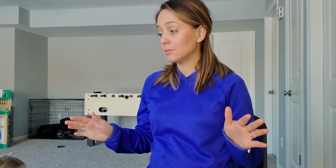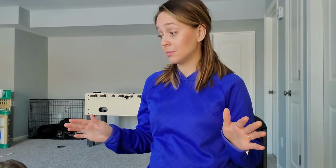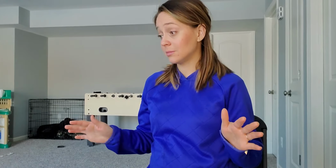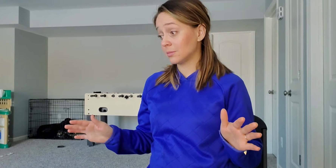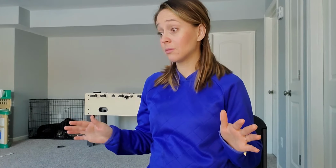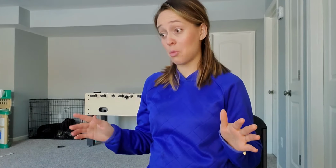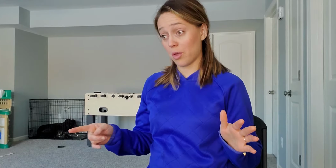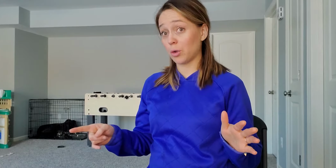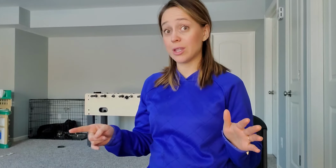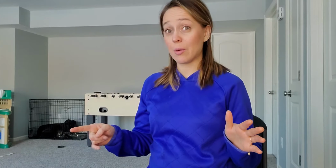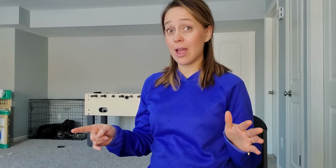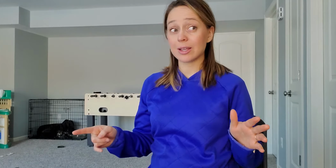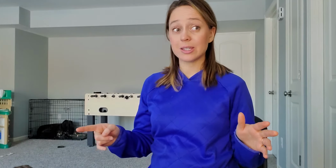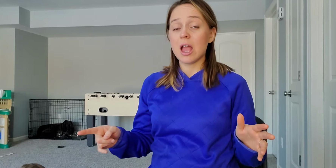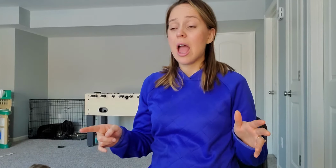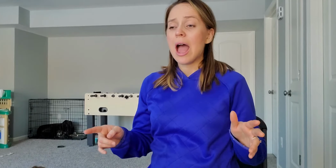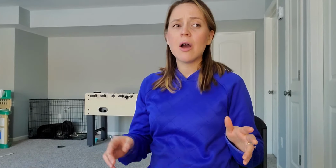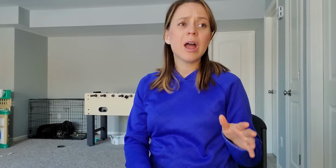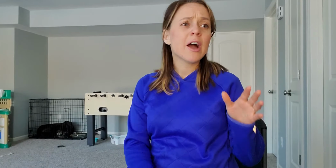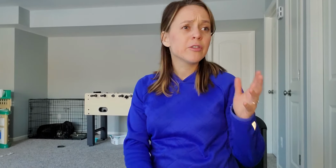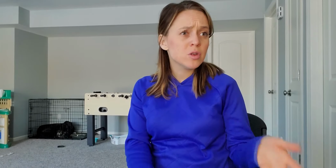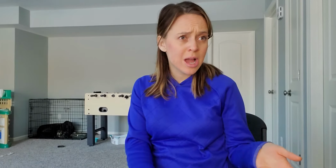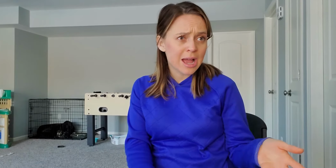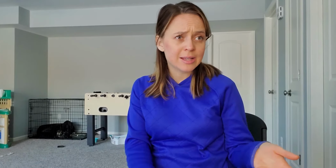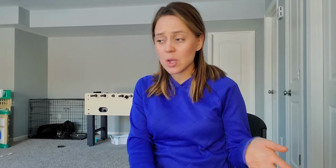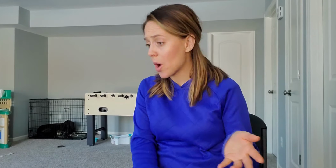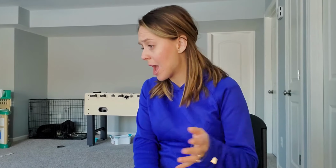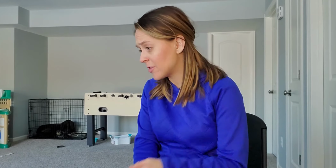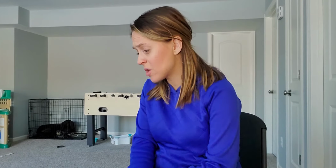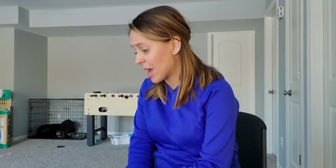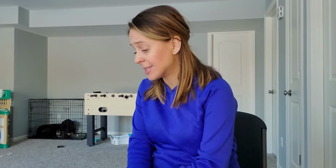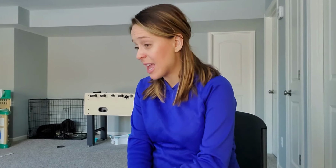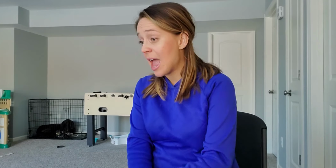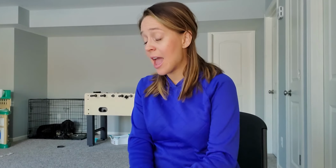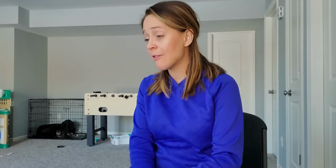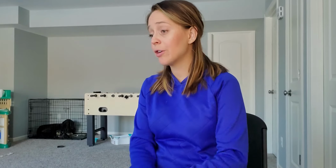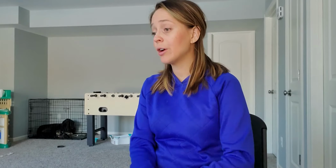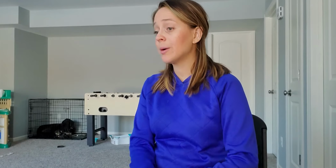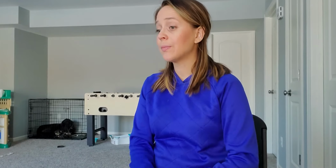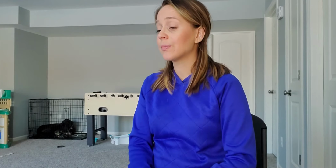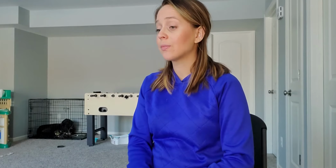with peanut butter. Well, then we'll do that one next. How have you guys, or have you guys ever,